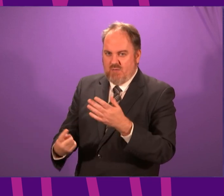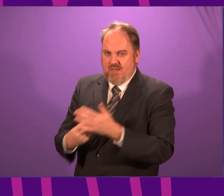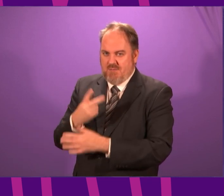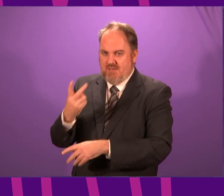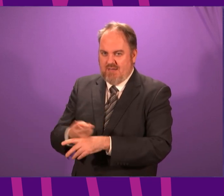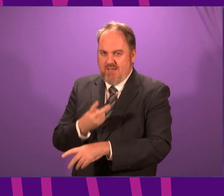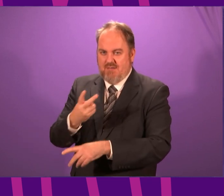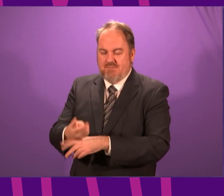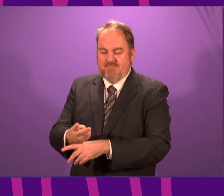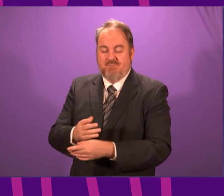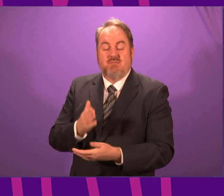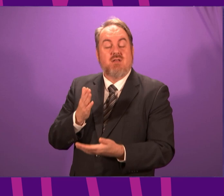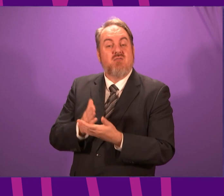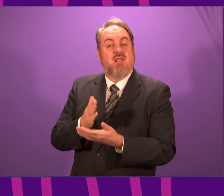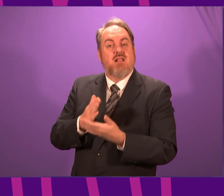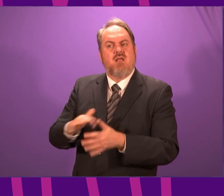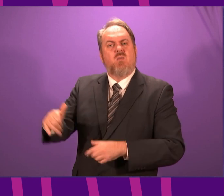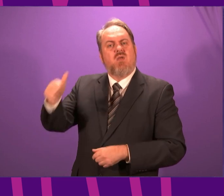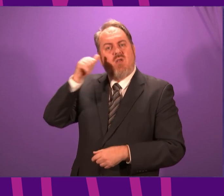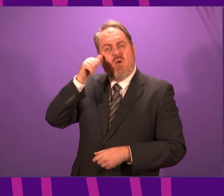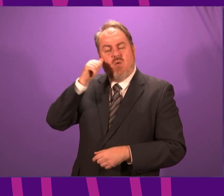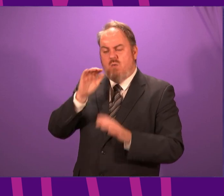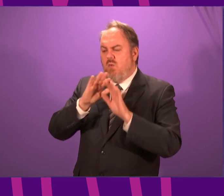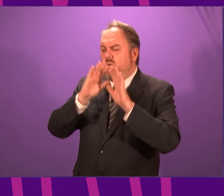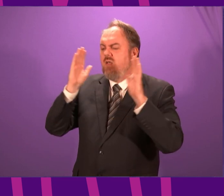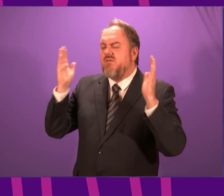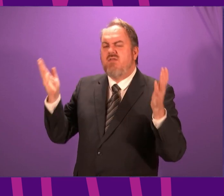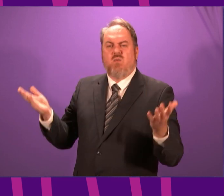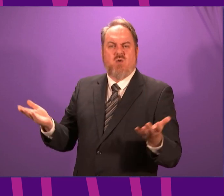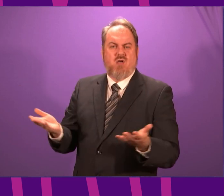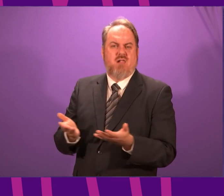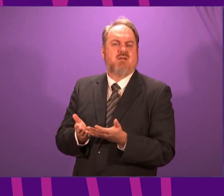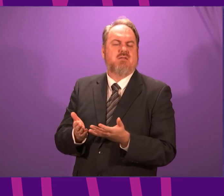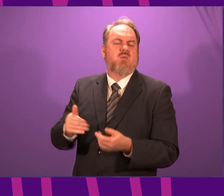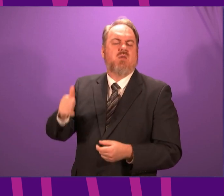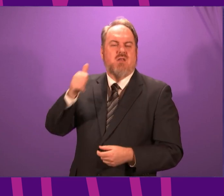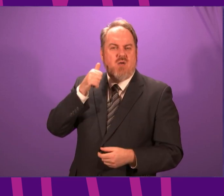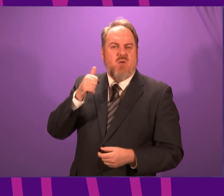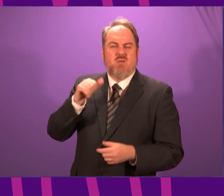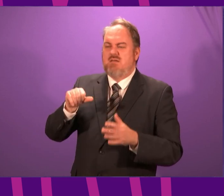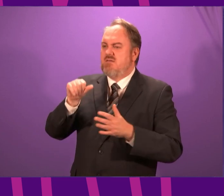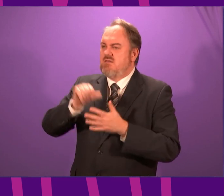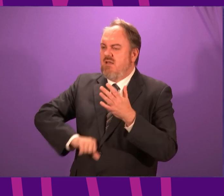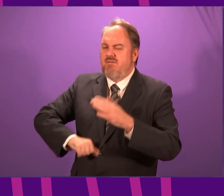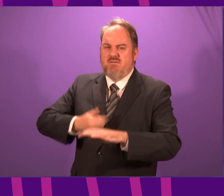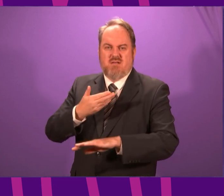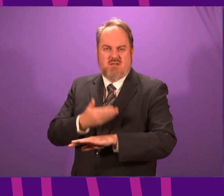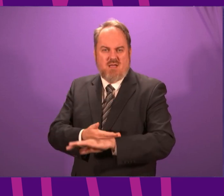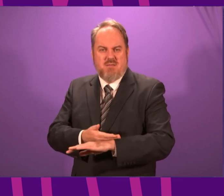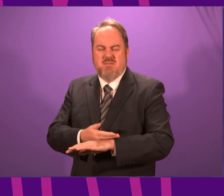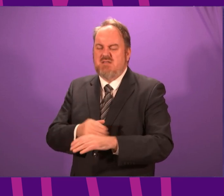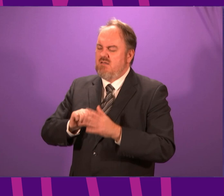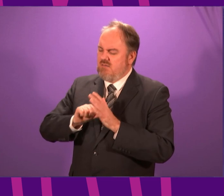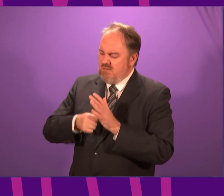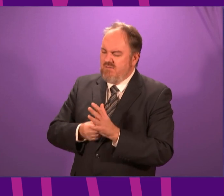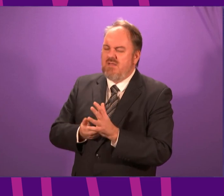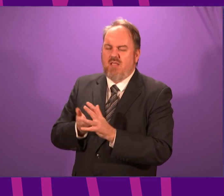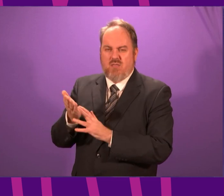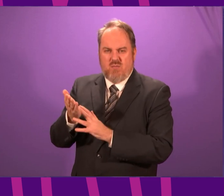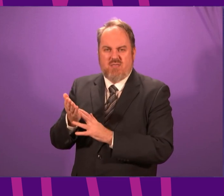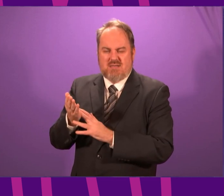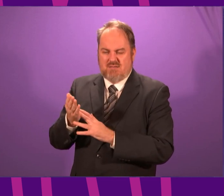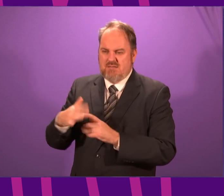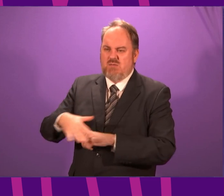Presiding officer, everyone accepts around the world will inevitably encounter difficulty as we combat the virus. However,